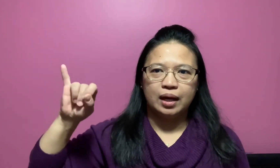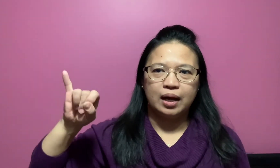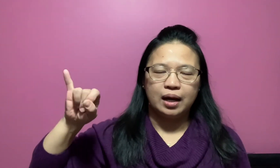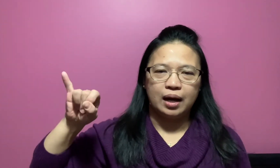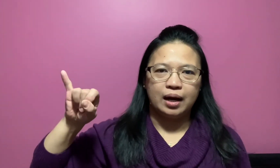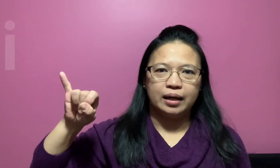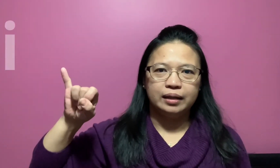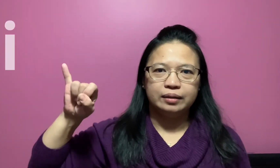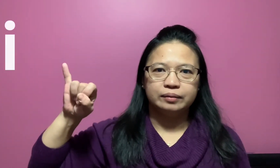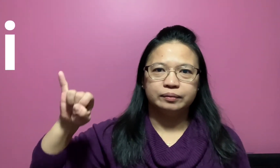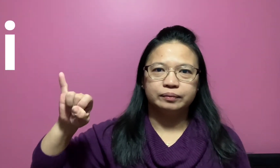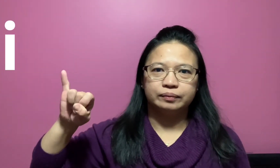I,